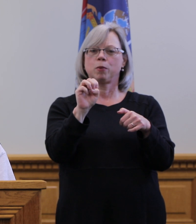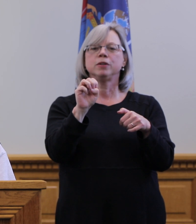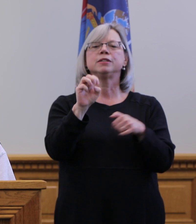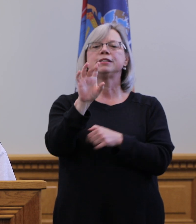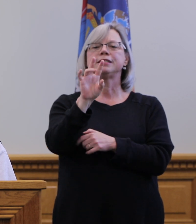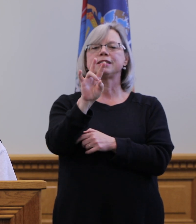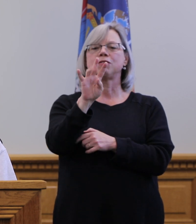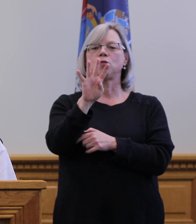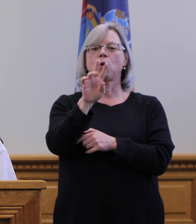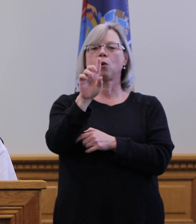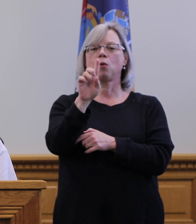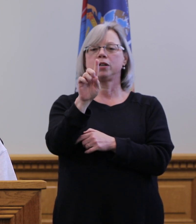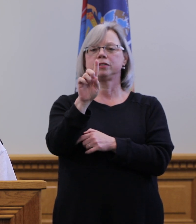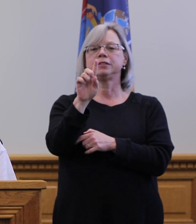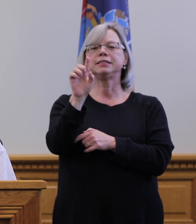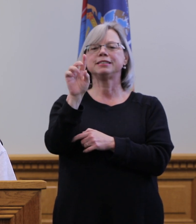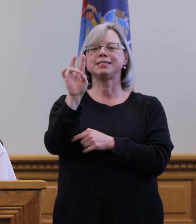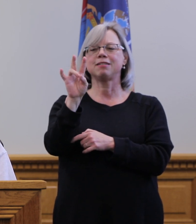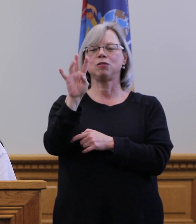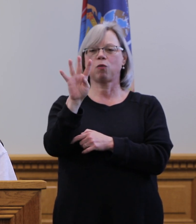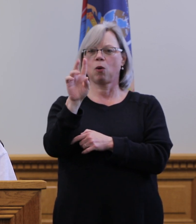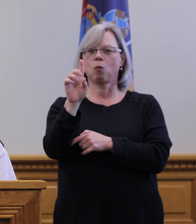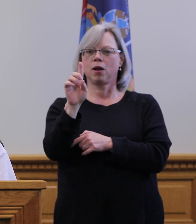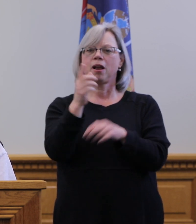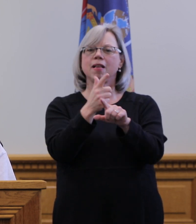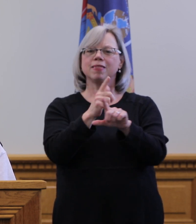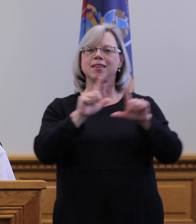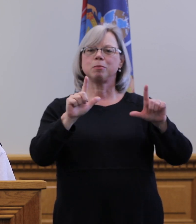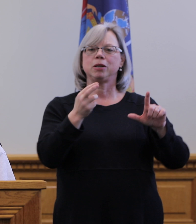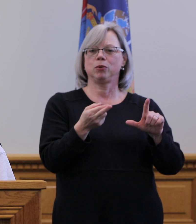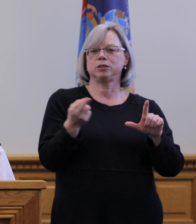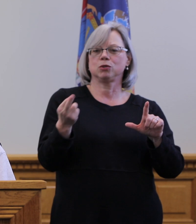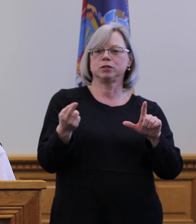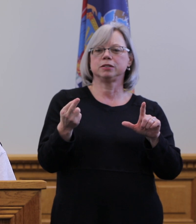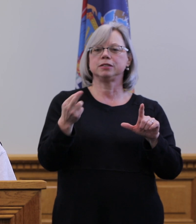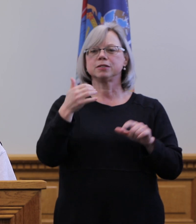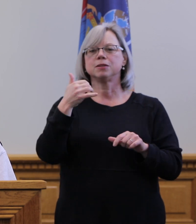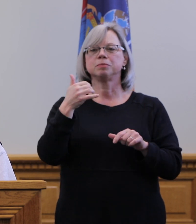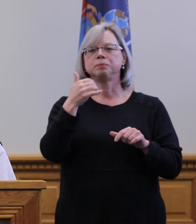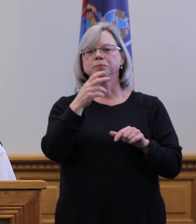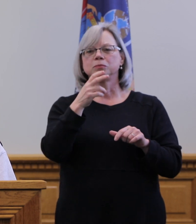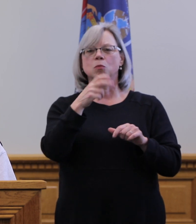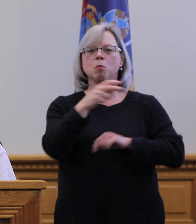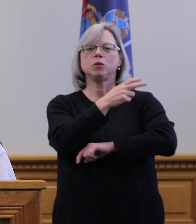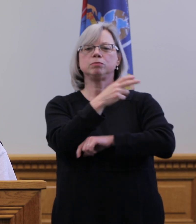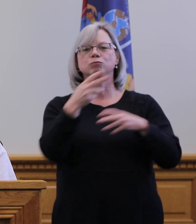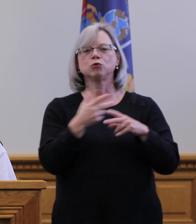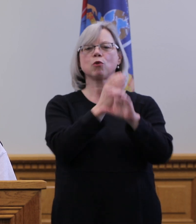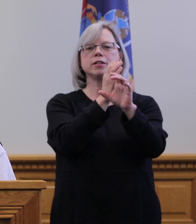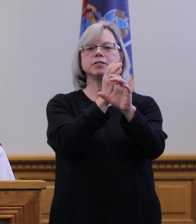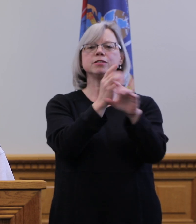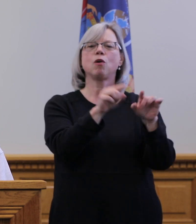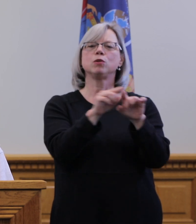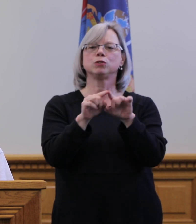741-741. Liberty Resources Mobile Crisis is also available in Oswego County for both children and adults